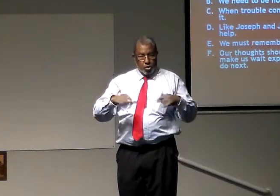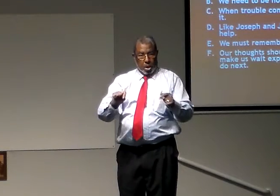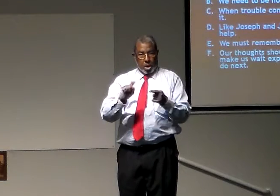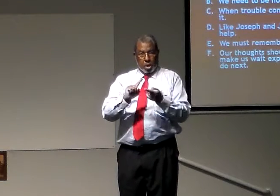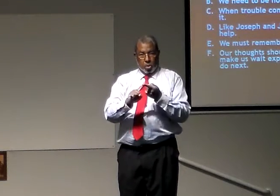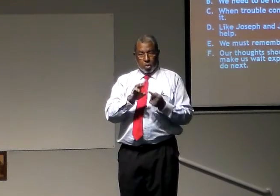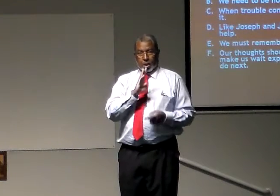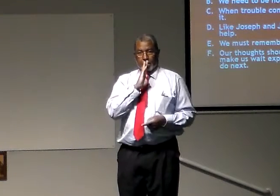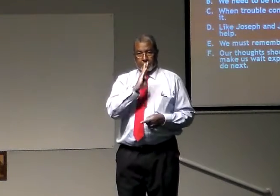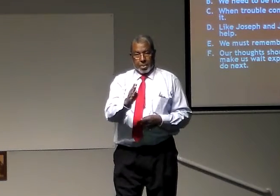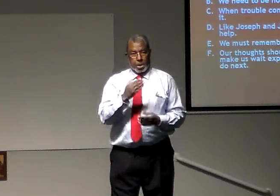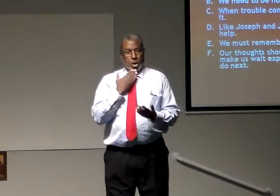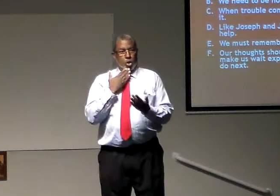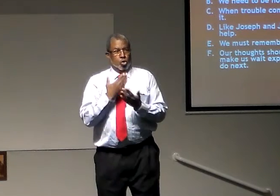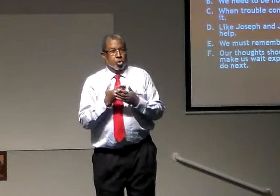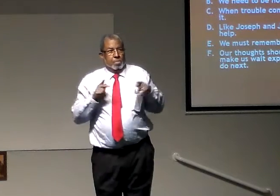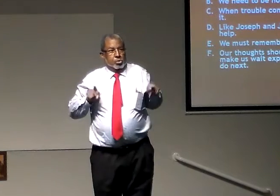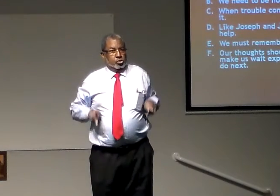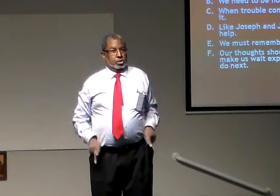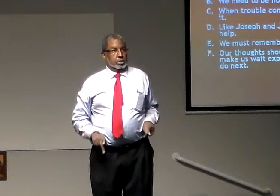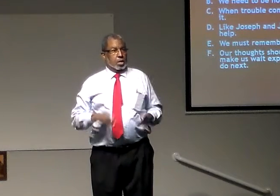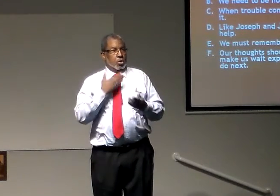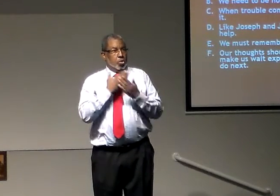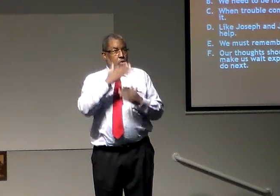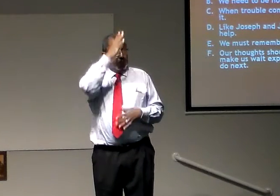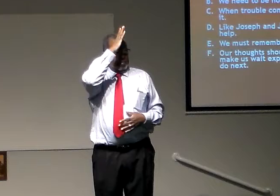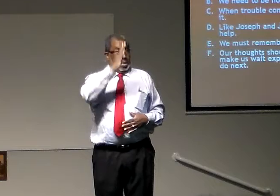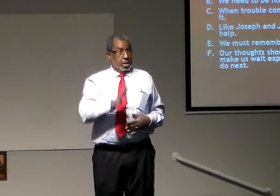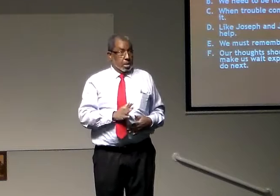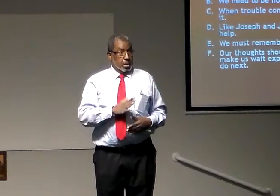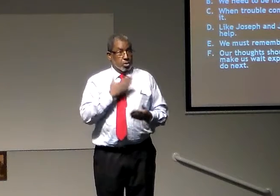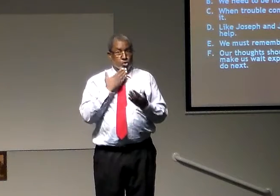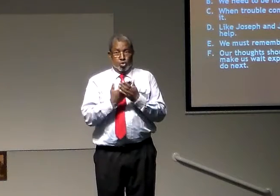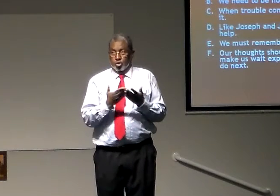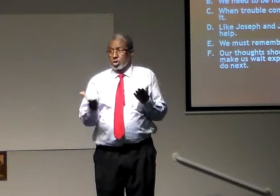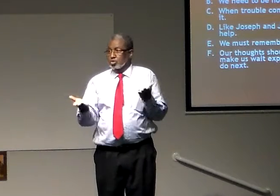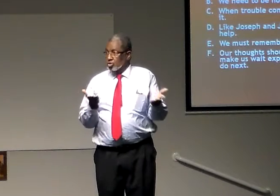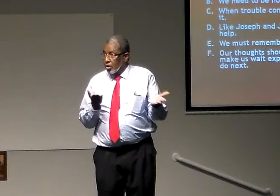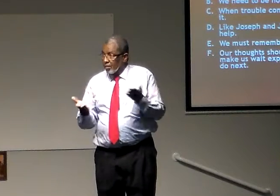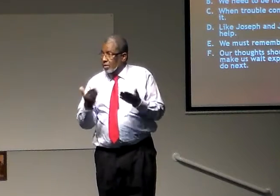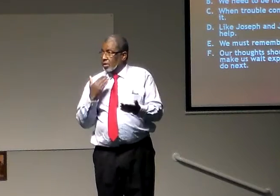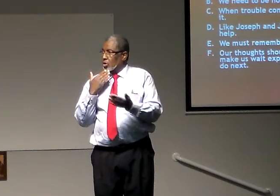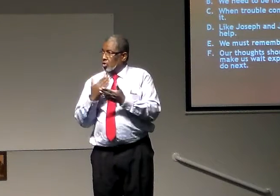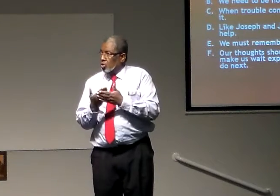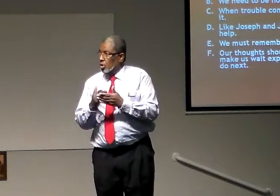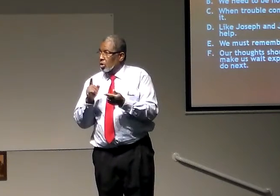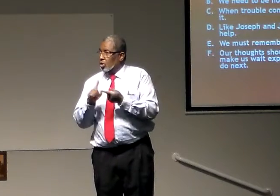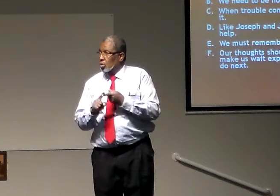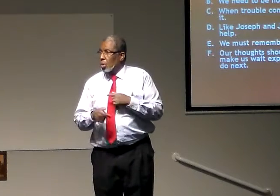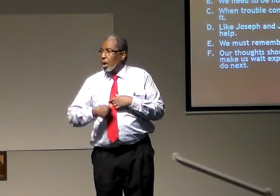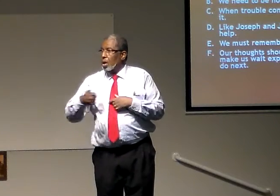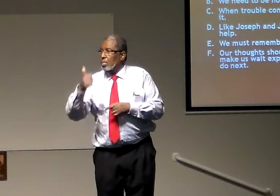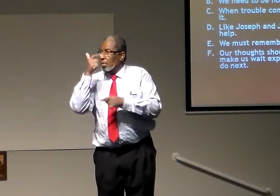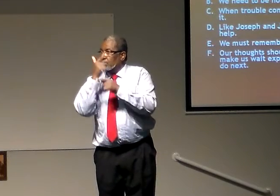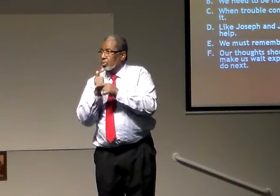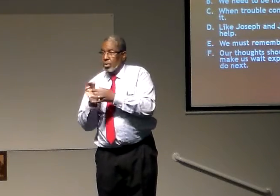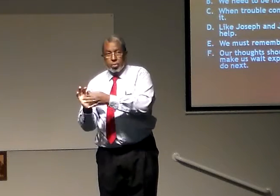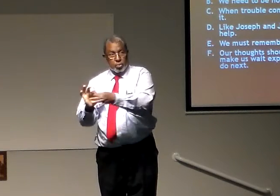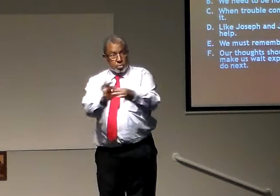"24/7, every day, we need to be a good person, a good man, a good servant, a good woman. And you know,